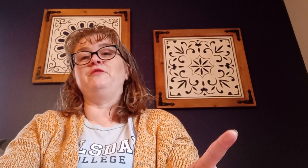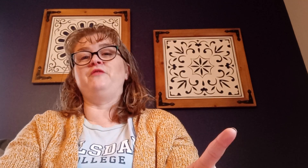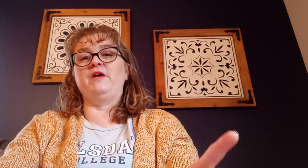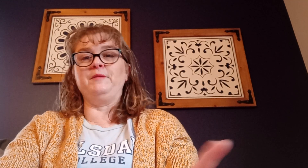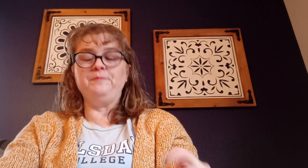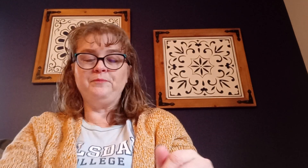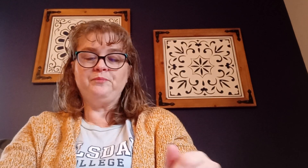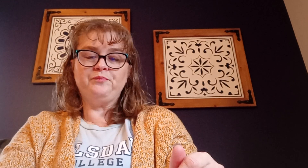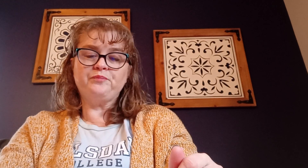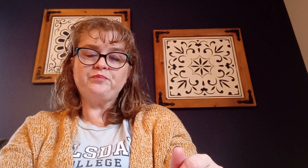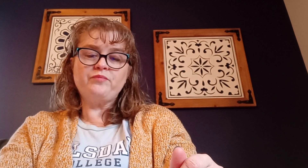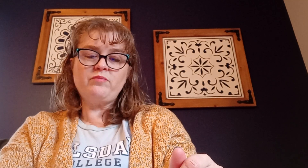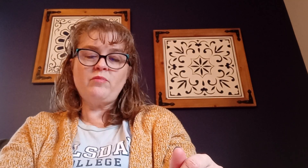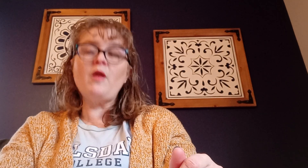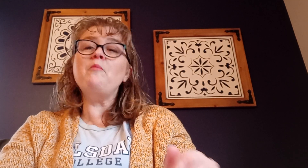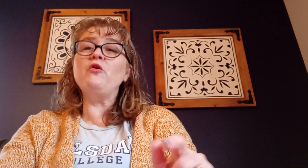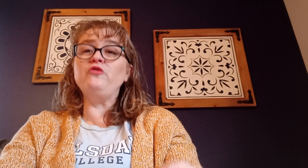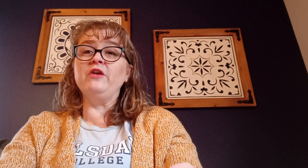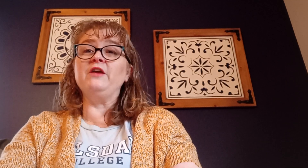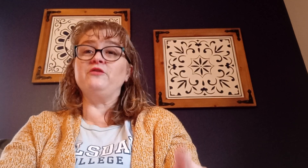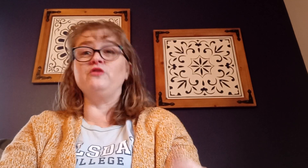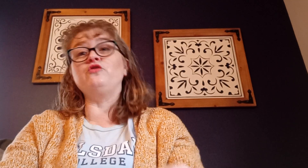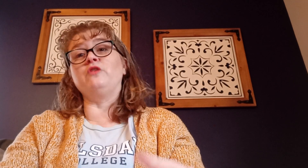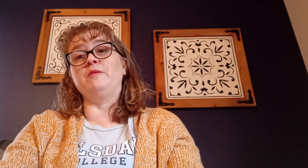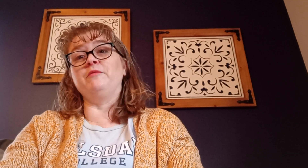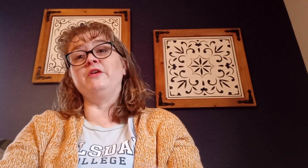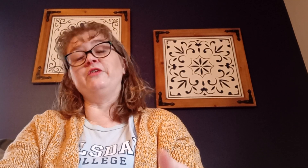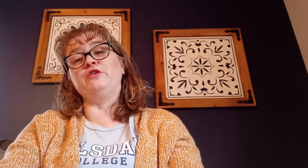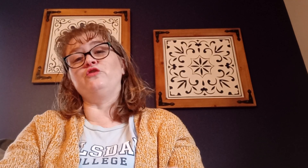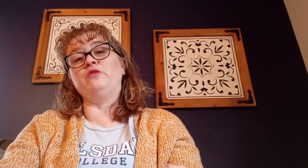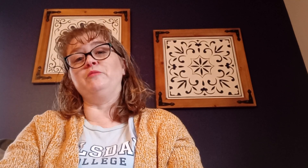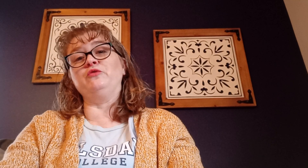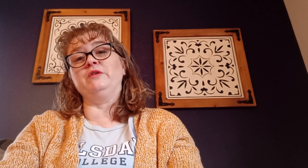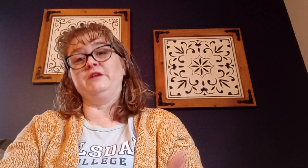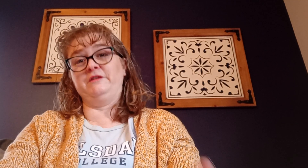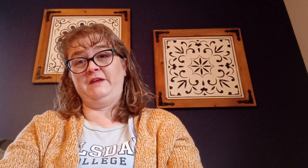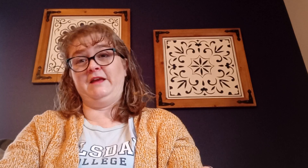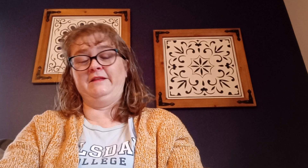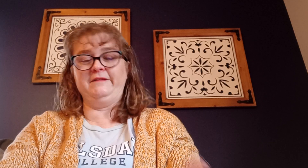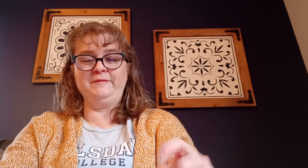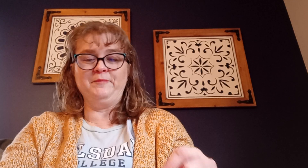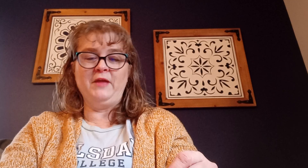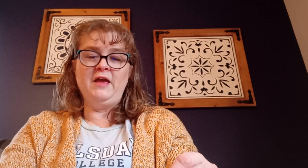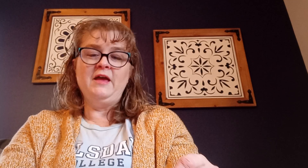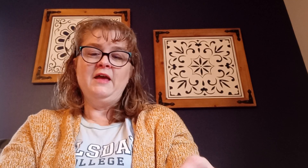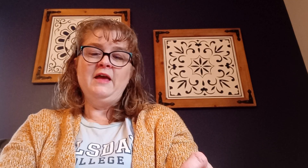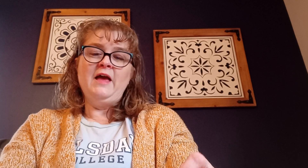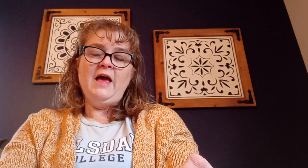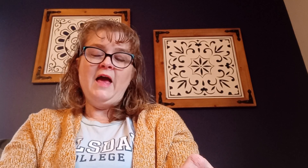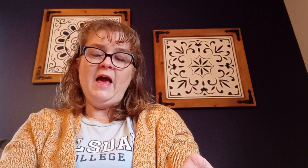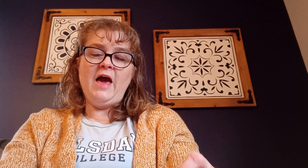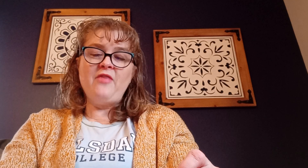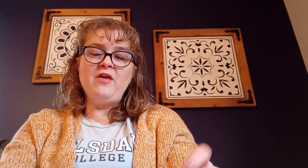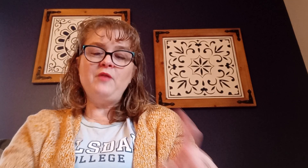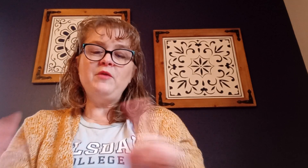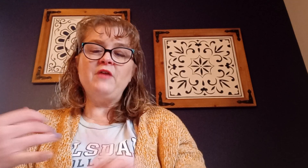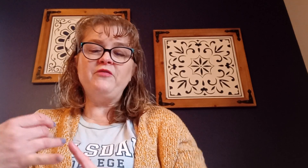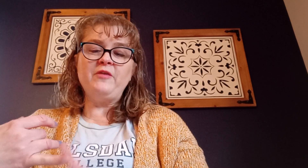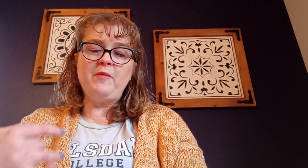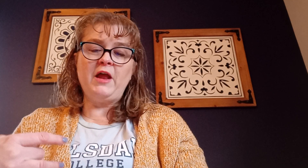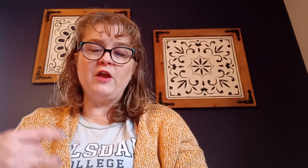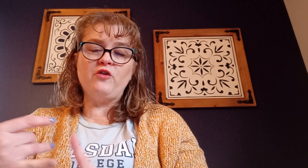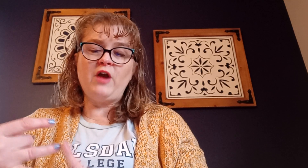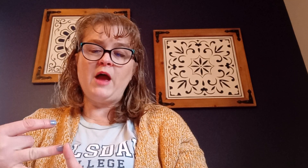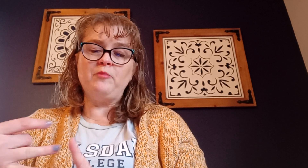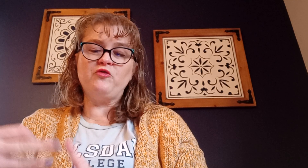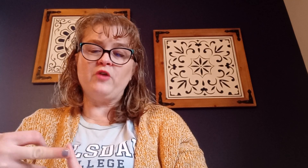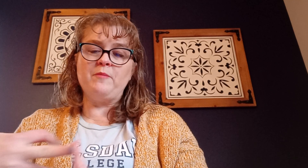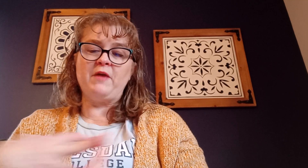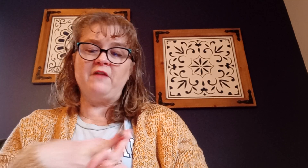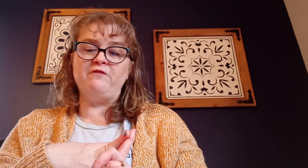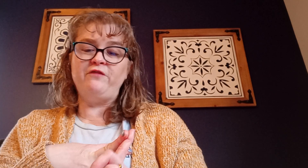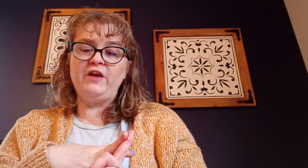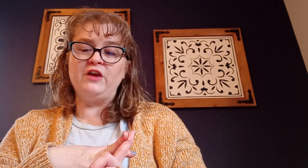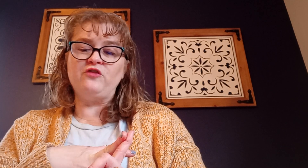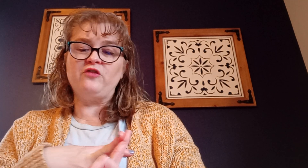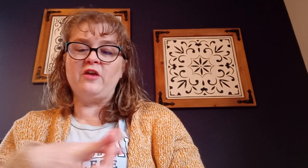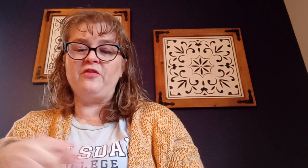fun. Mostly because the cleaner shrimp do a little dance. And then we have symbiotic crab, shrimp, and fish that